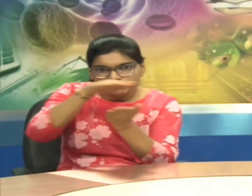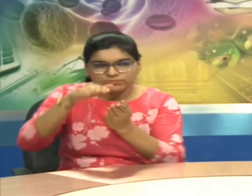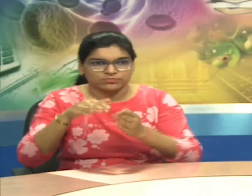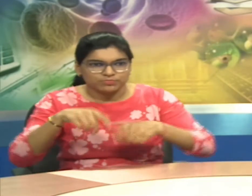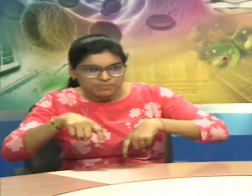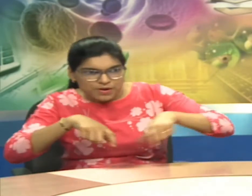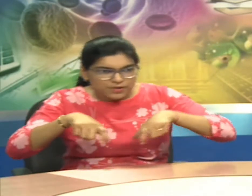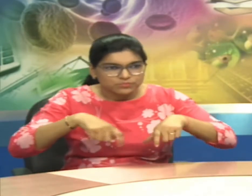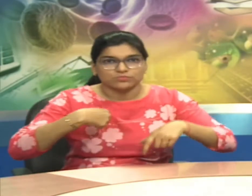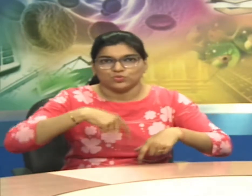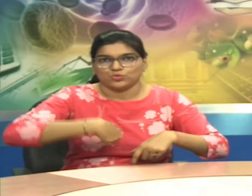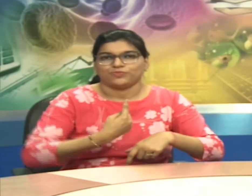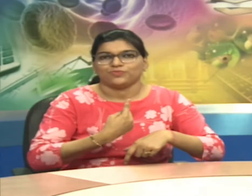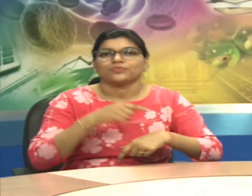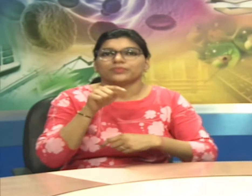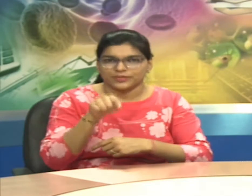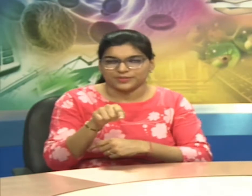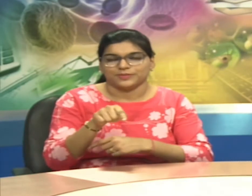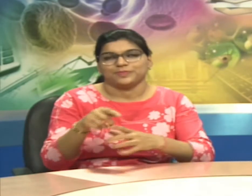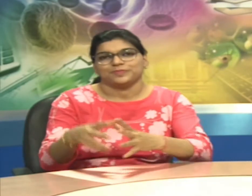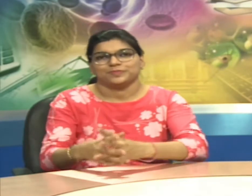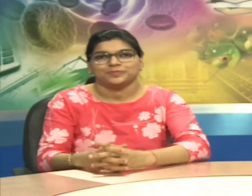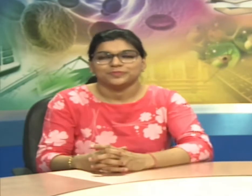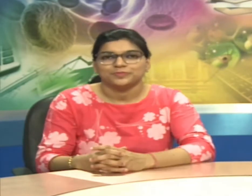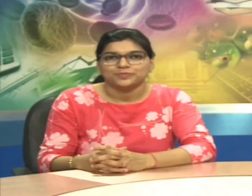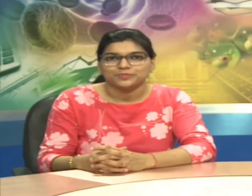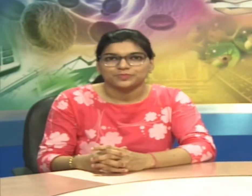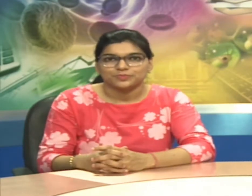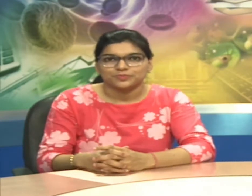For example, clothes, gold, etc.